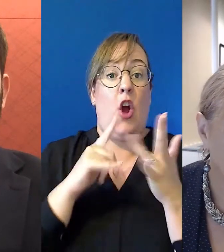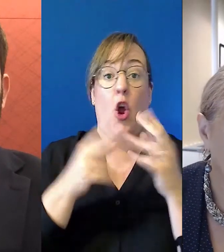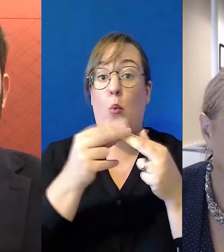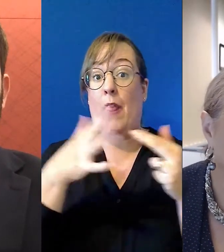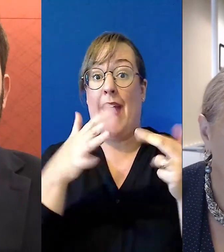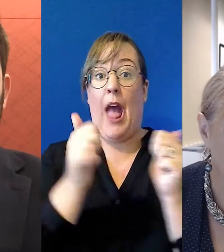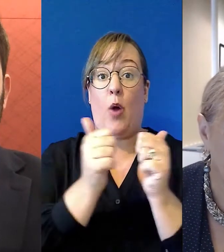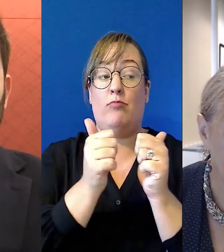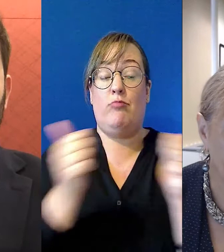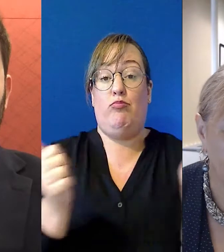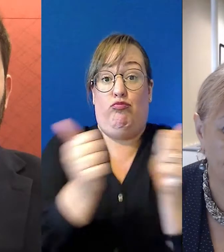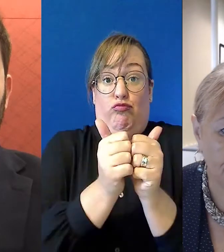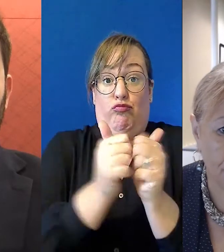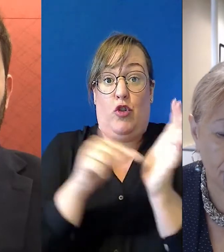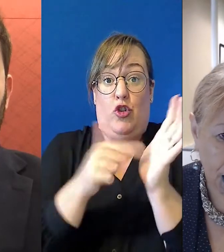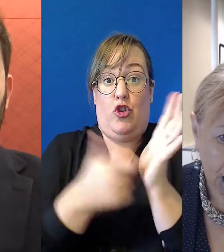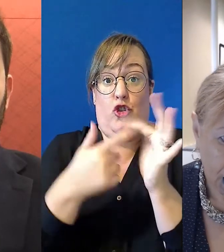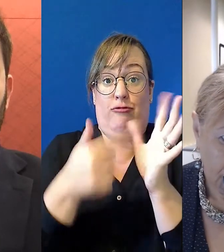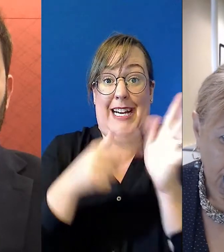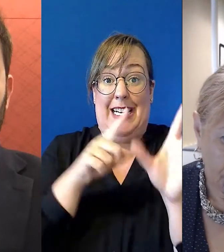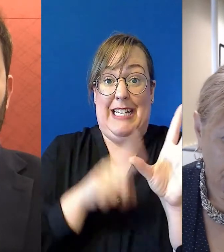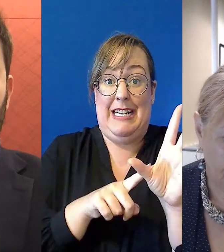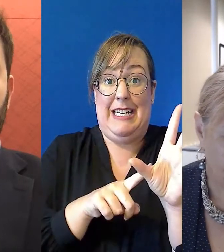now, those states who've adopted